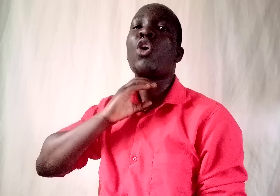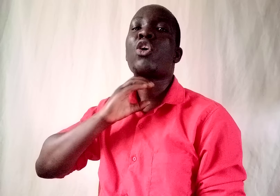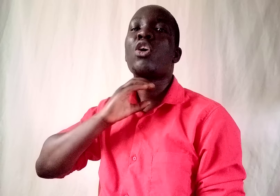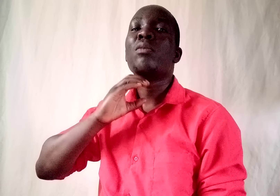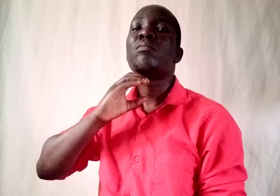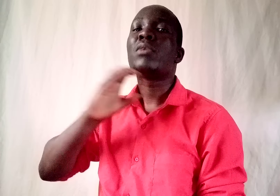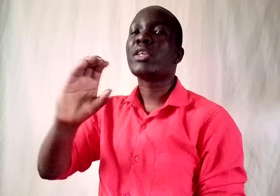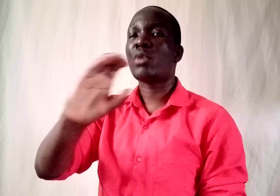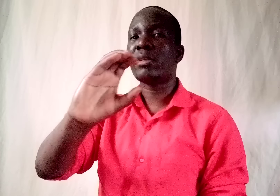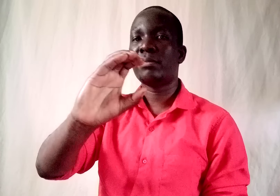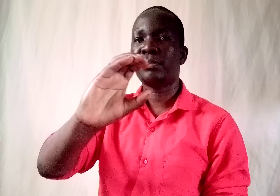cocoa. This one.